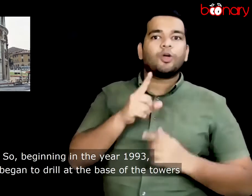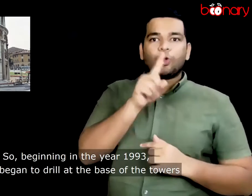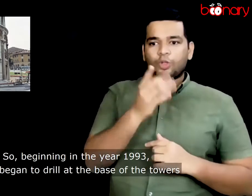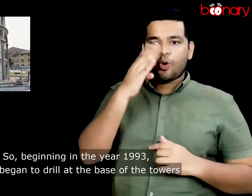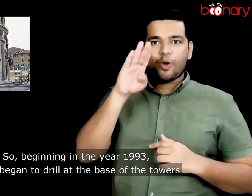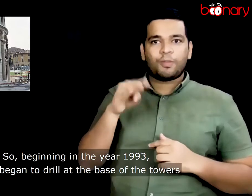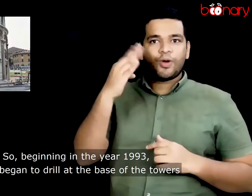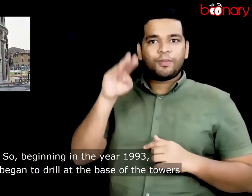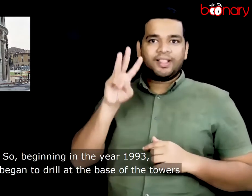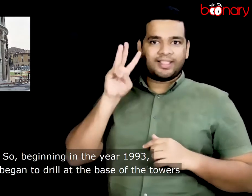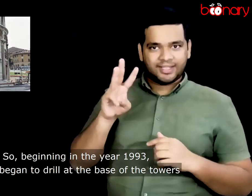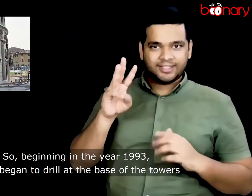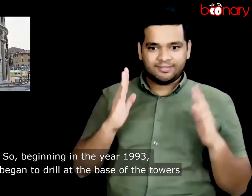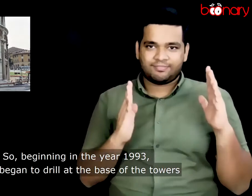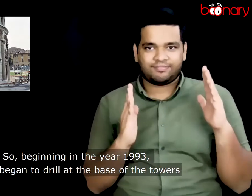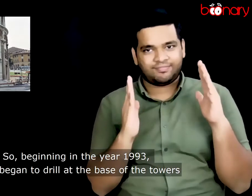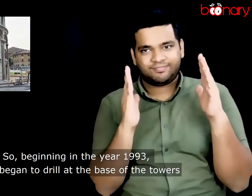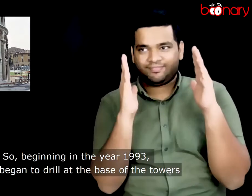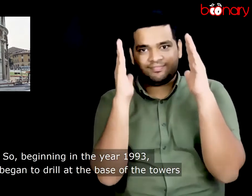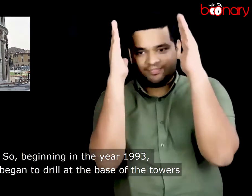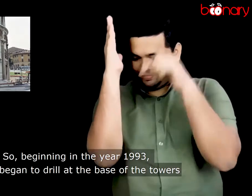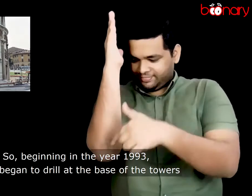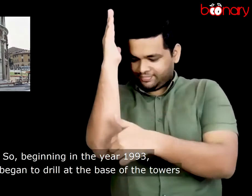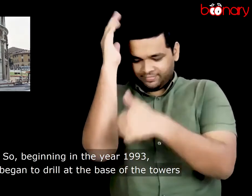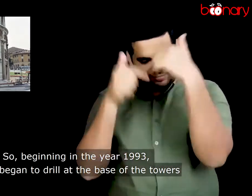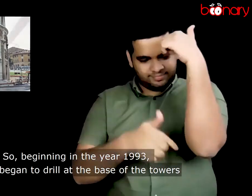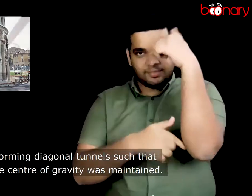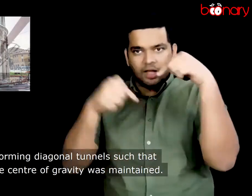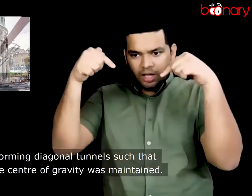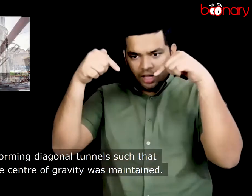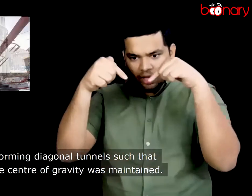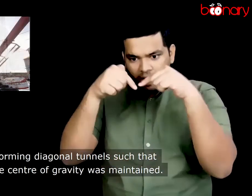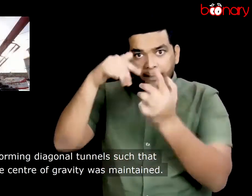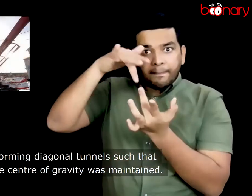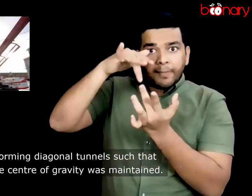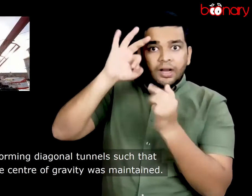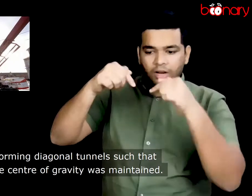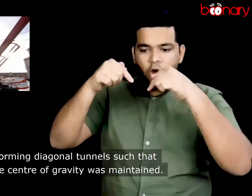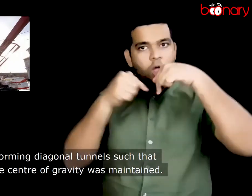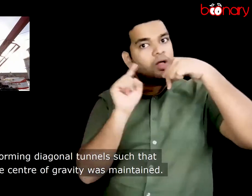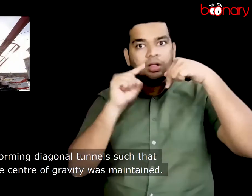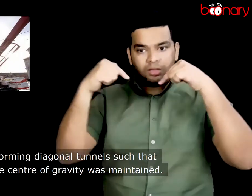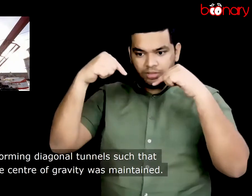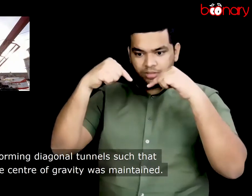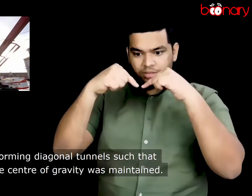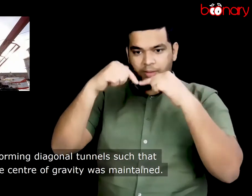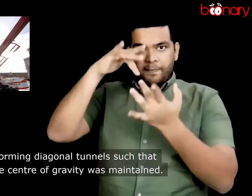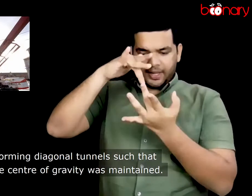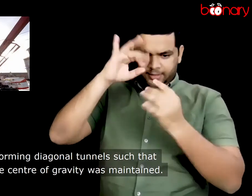1993, they began to drill at the base of the towers, forming diagonal tunnels such that the center of gravity